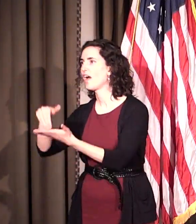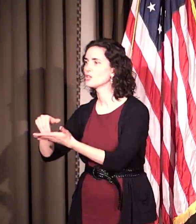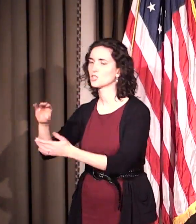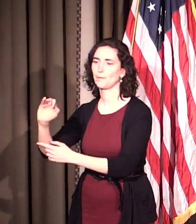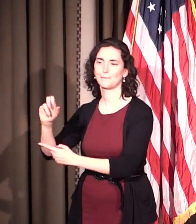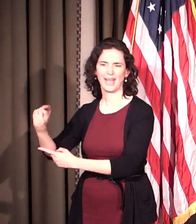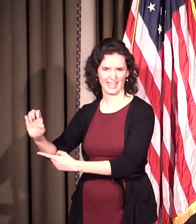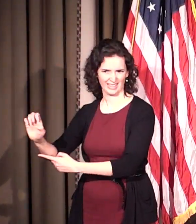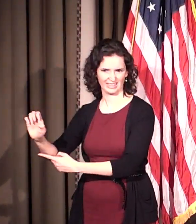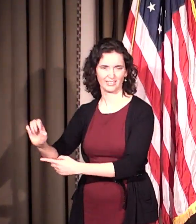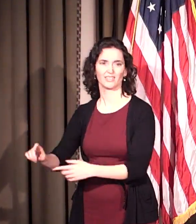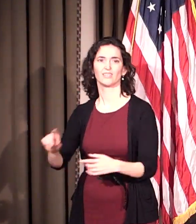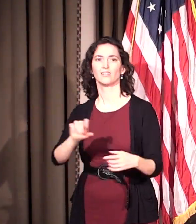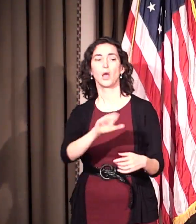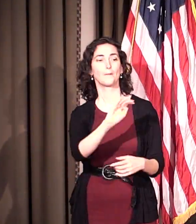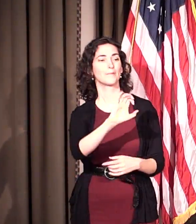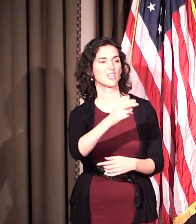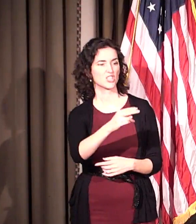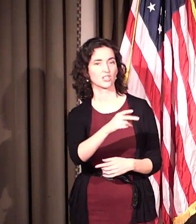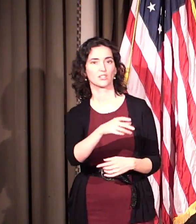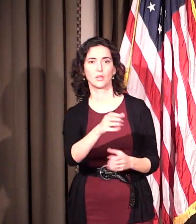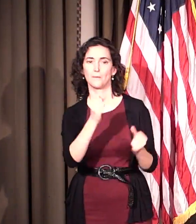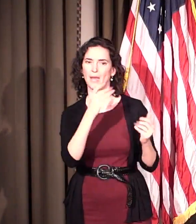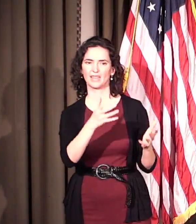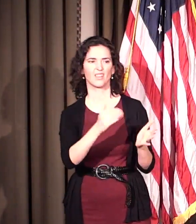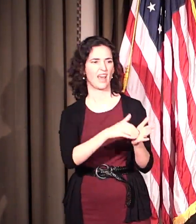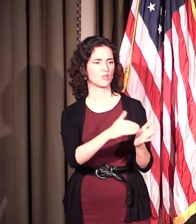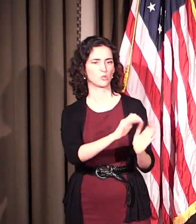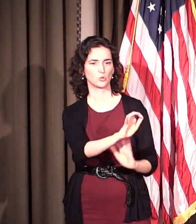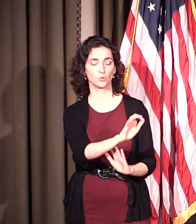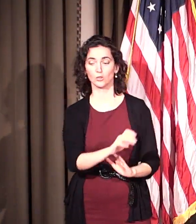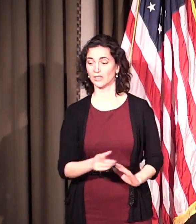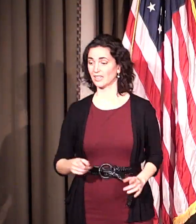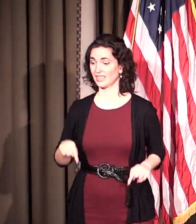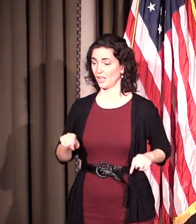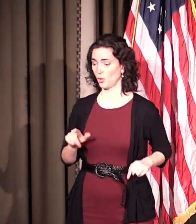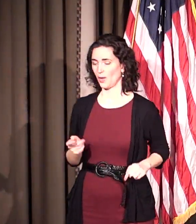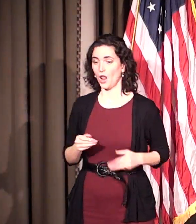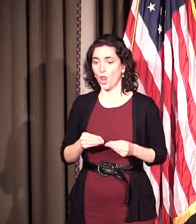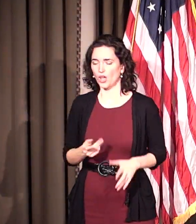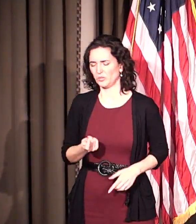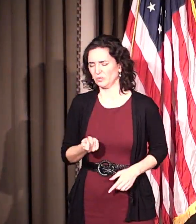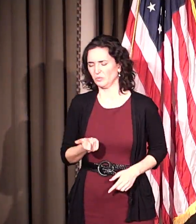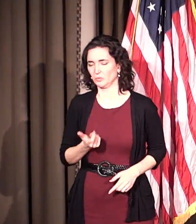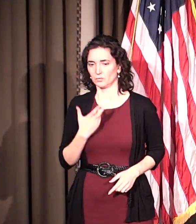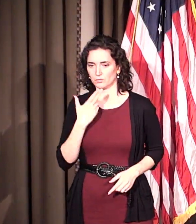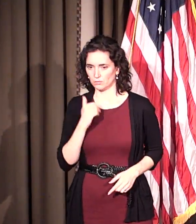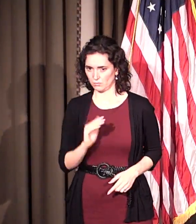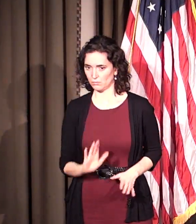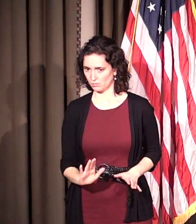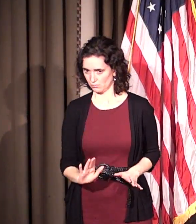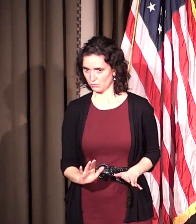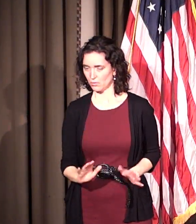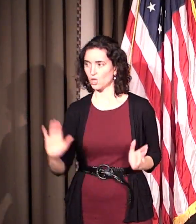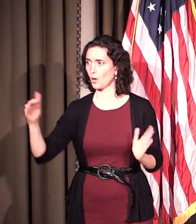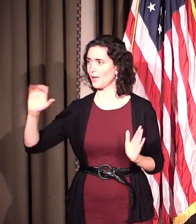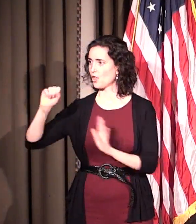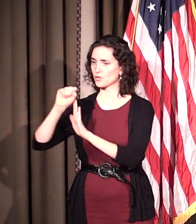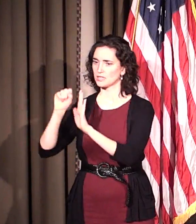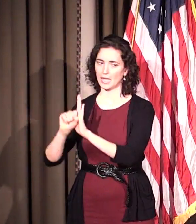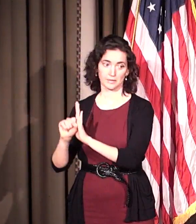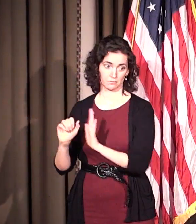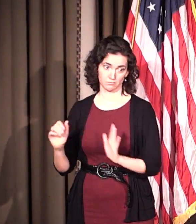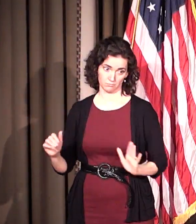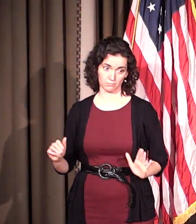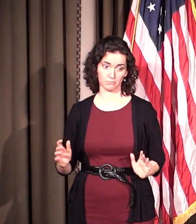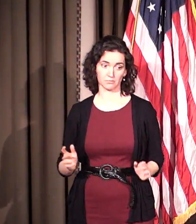number, a number of thousand doses in Michigan, I believe. We've had nothing of that magnitude. So we'll keep updating